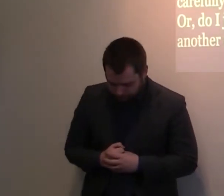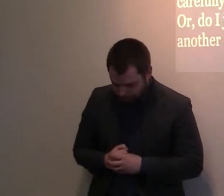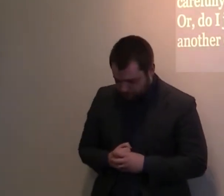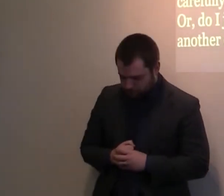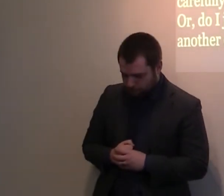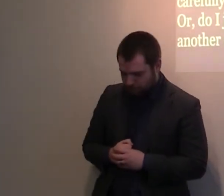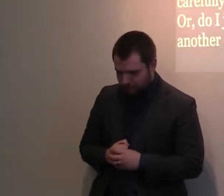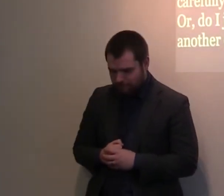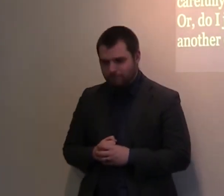I have some free time.